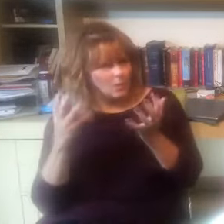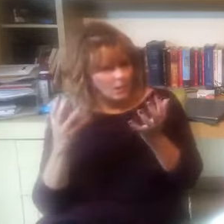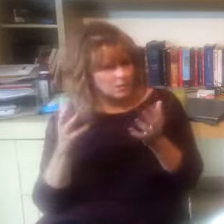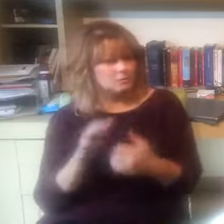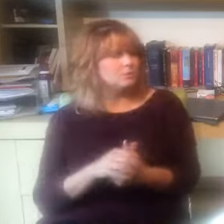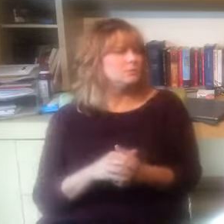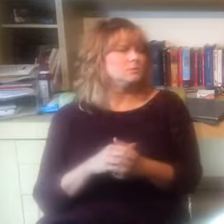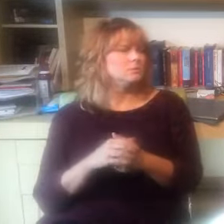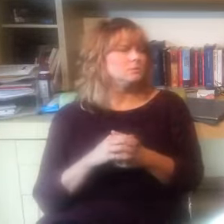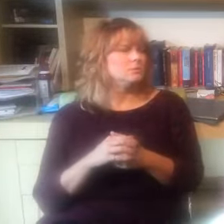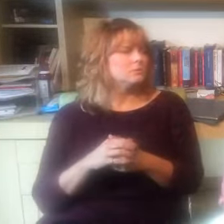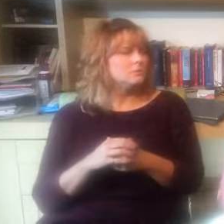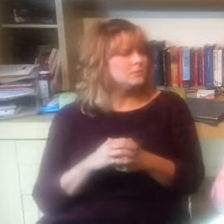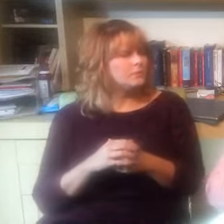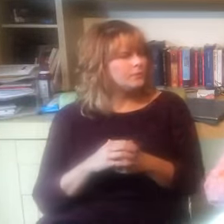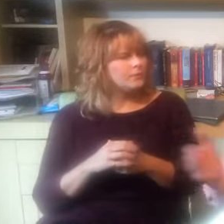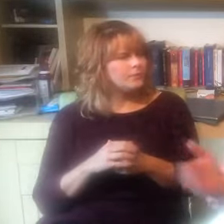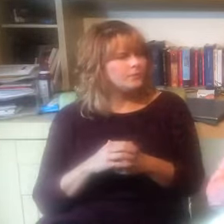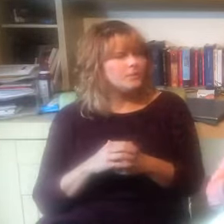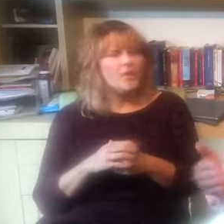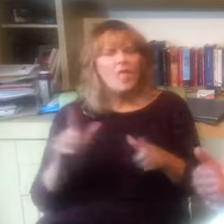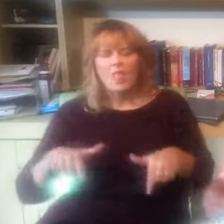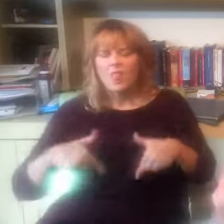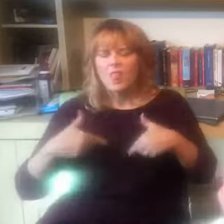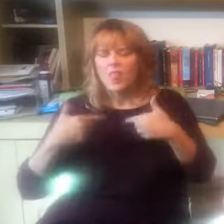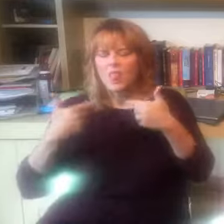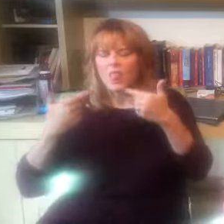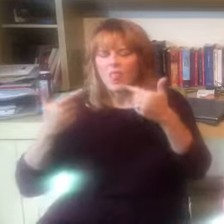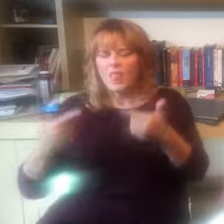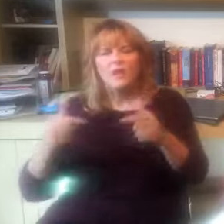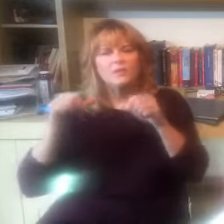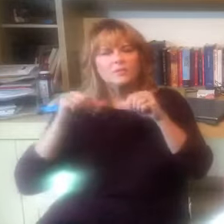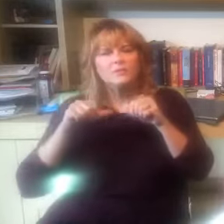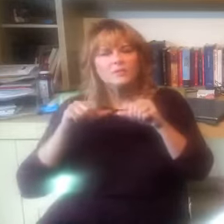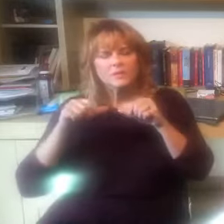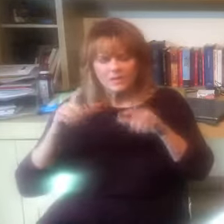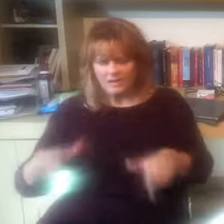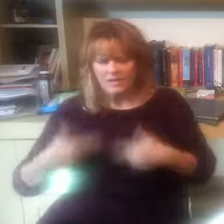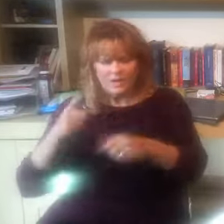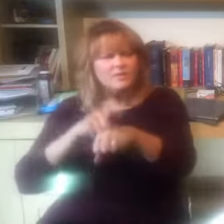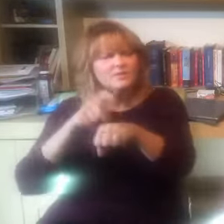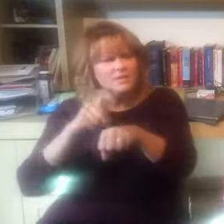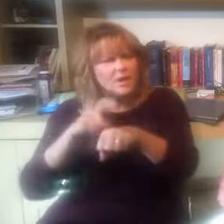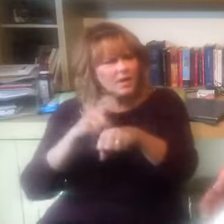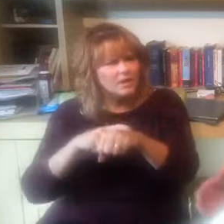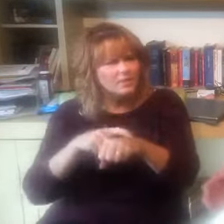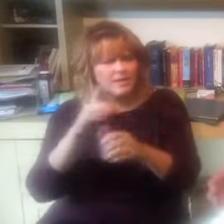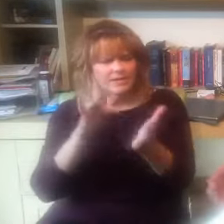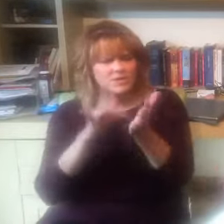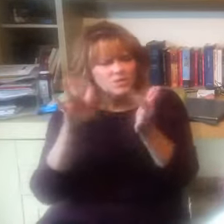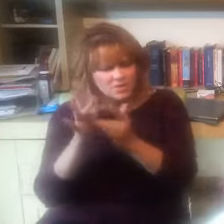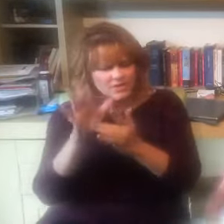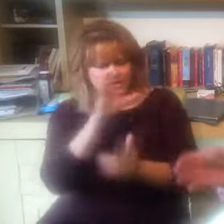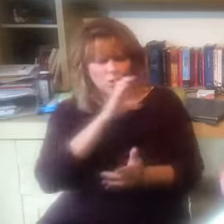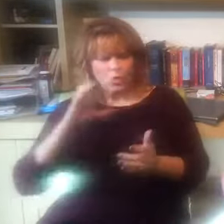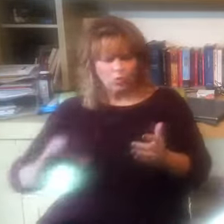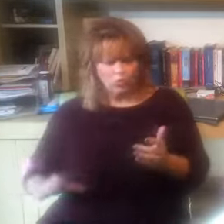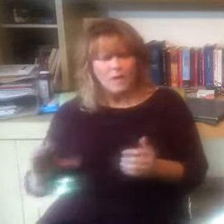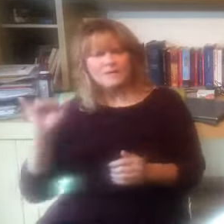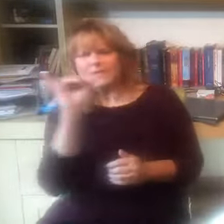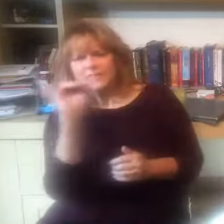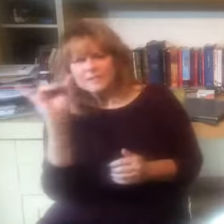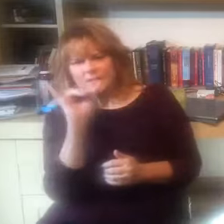defined. Because of a lifelong conditioning, we think of Christ and Jesus as synonymous, as the